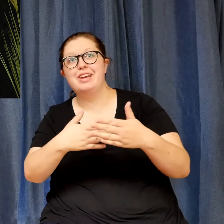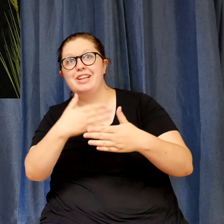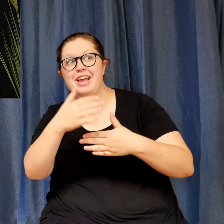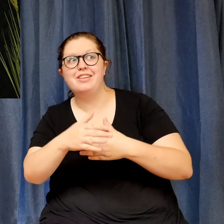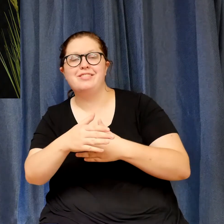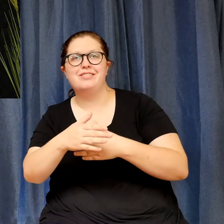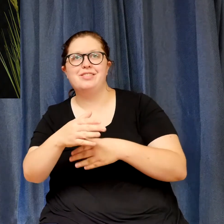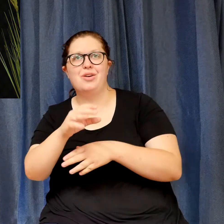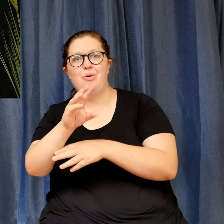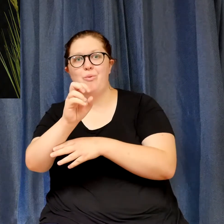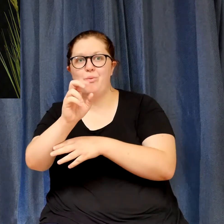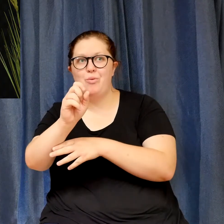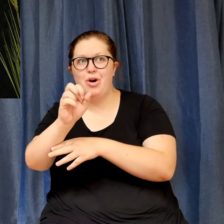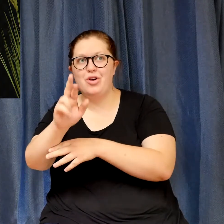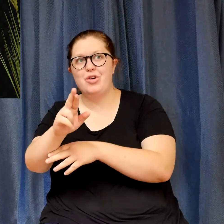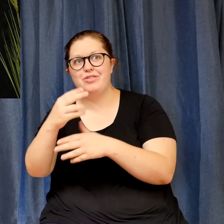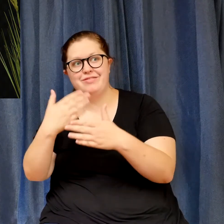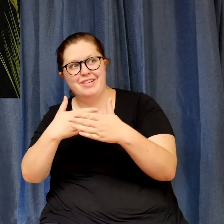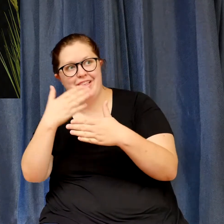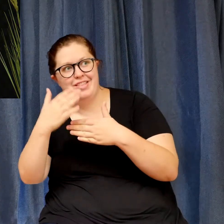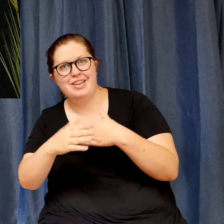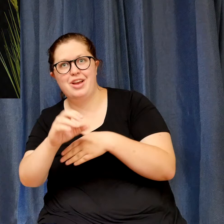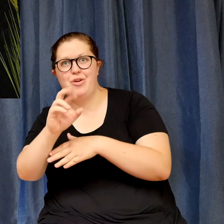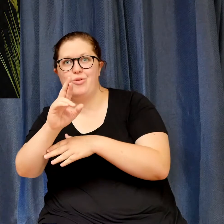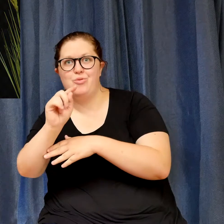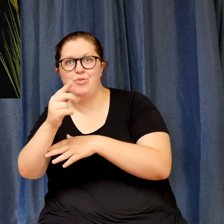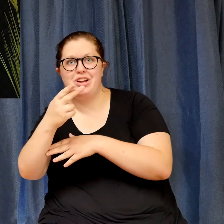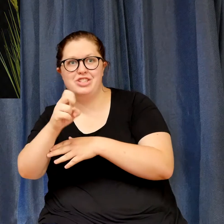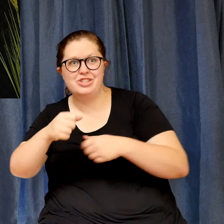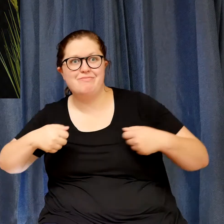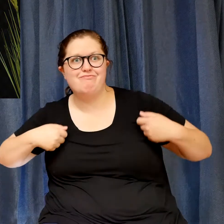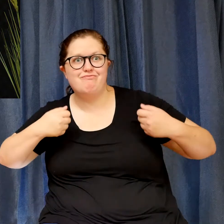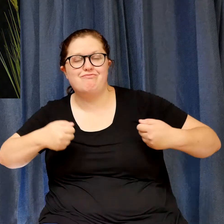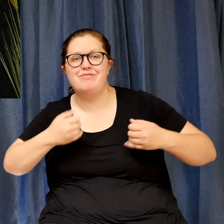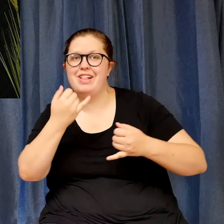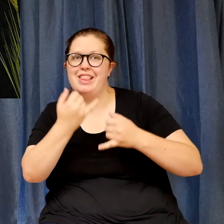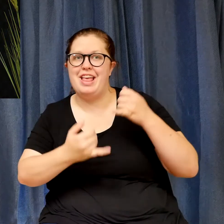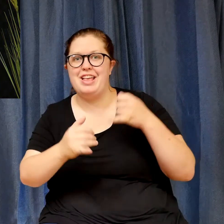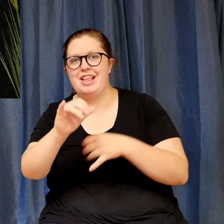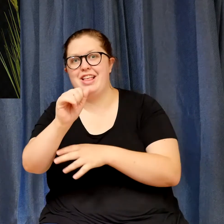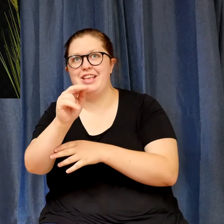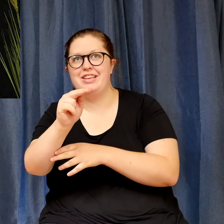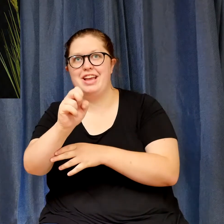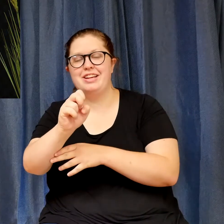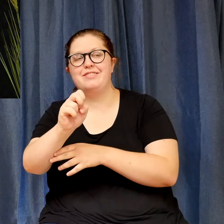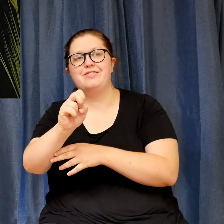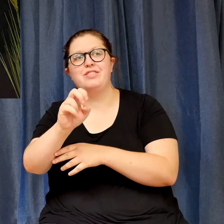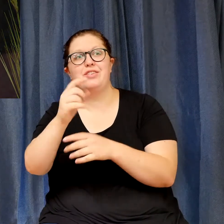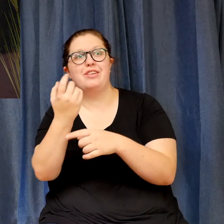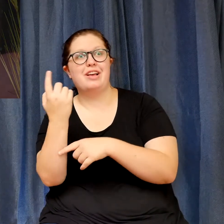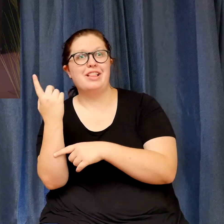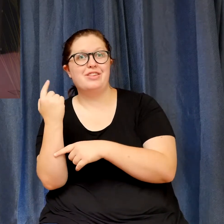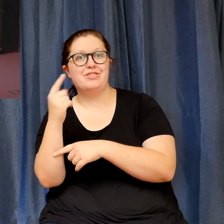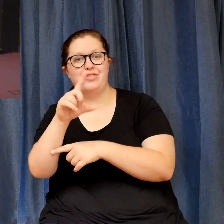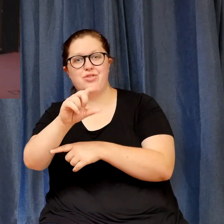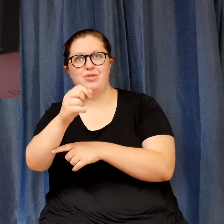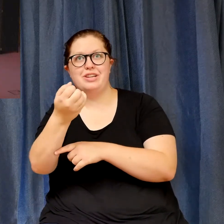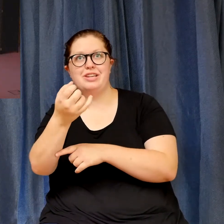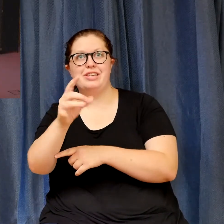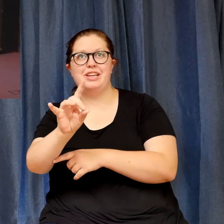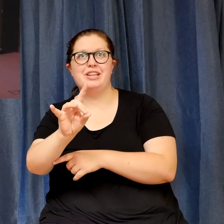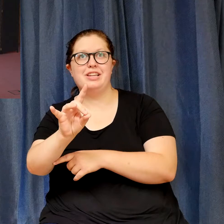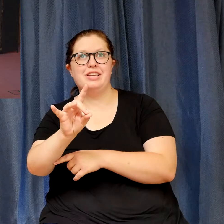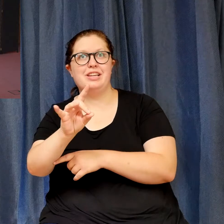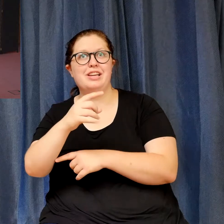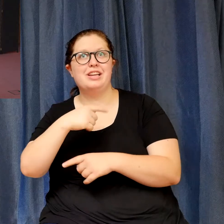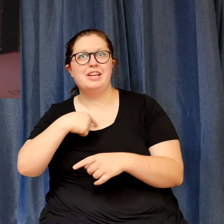to crutches and a cane. But by November of 2018, I was now a